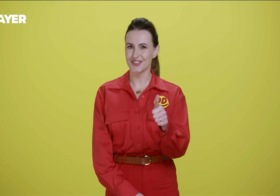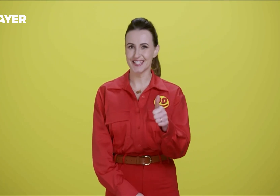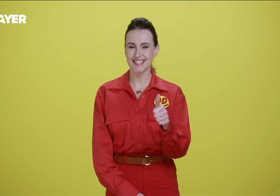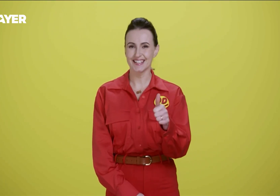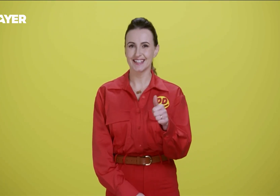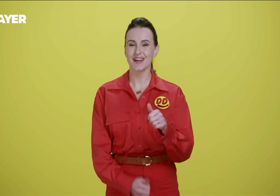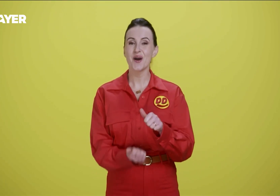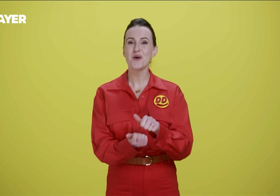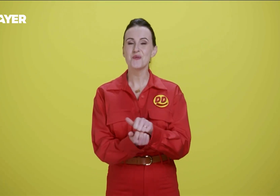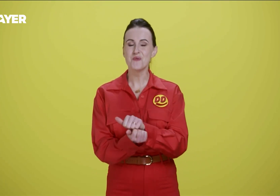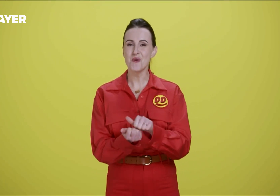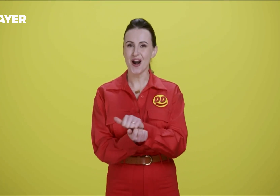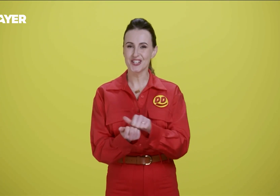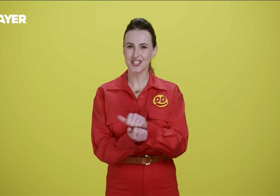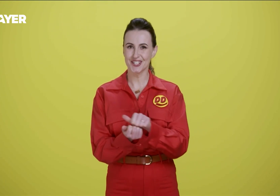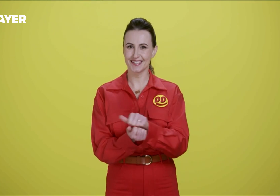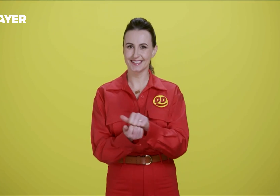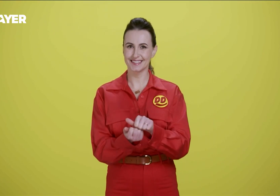Good. Wash.